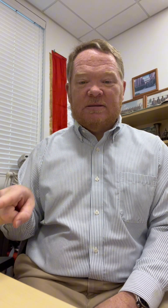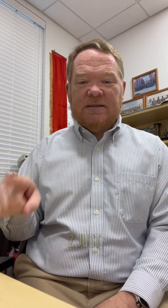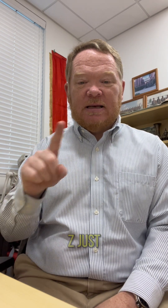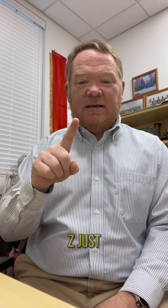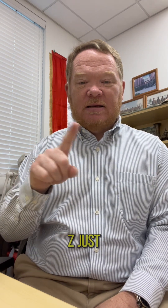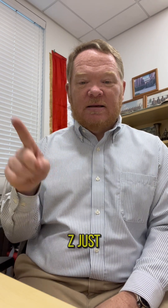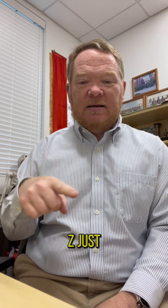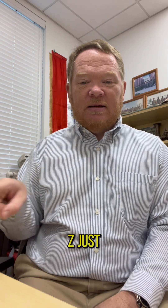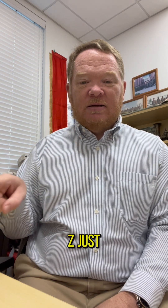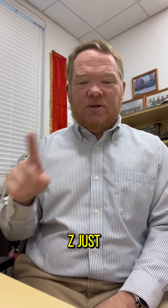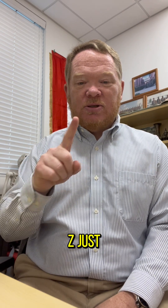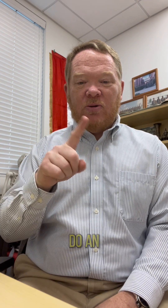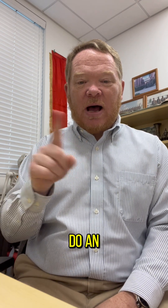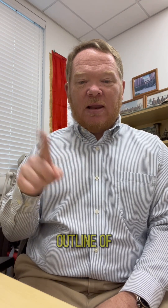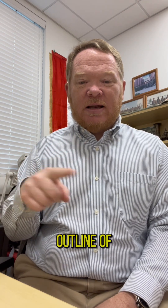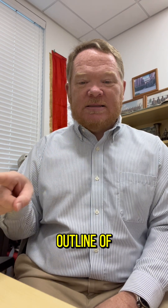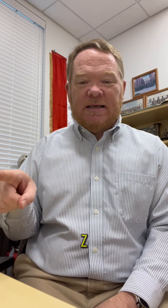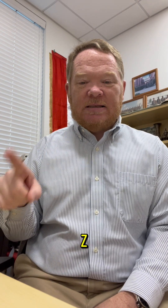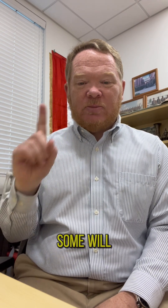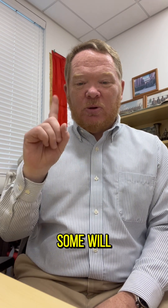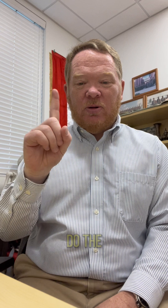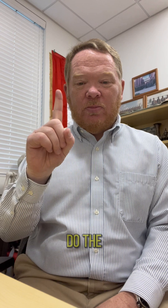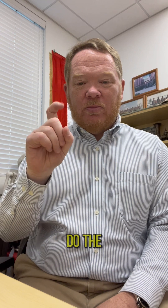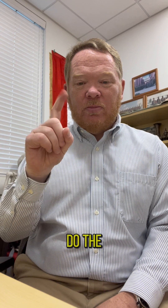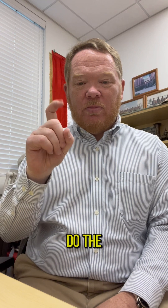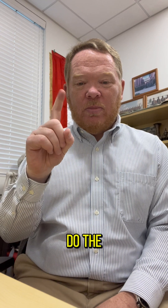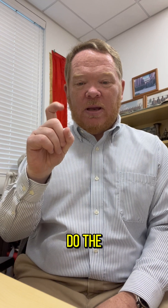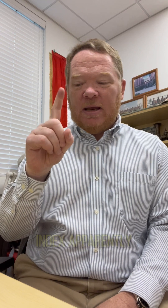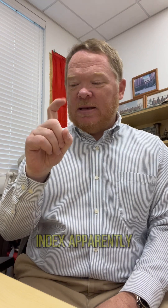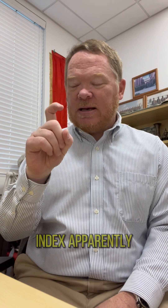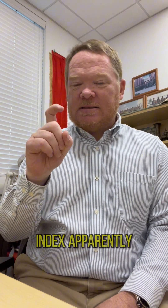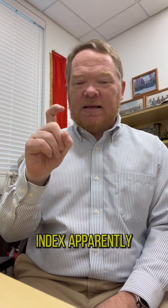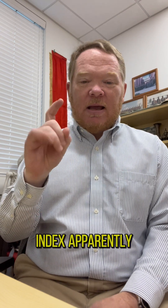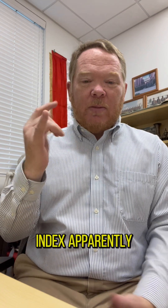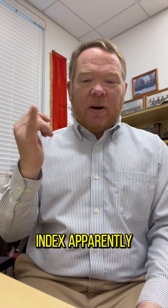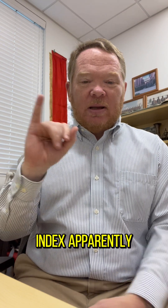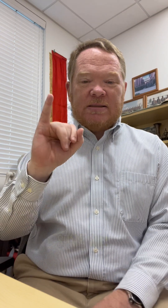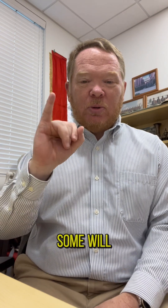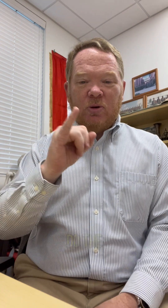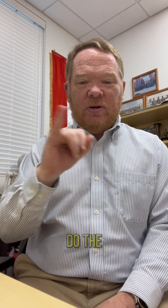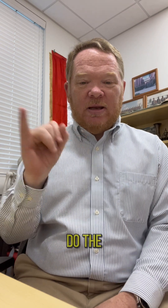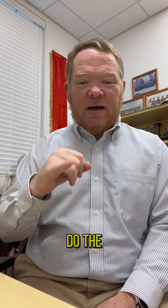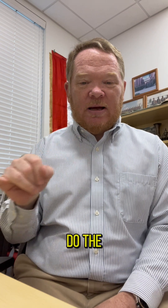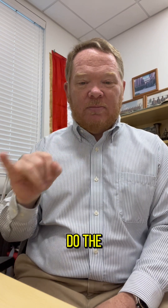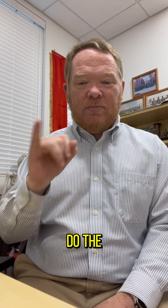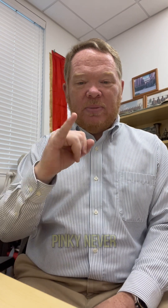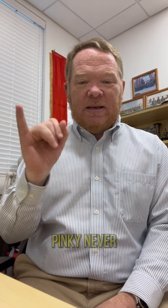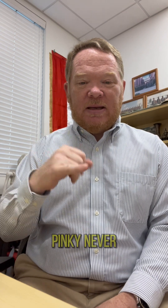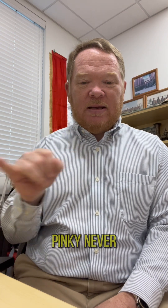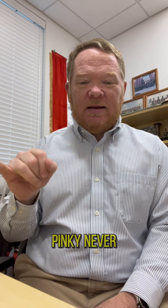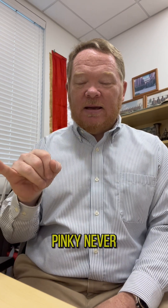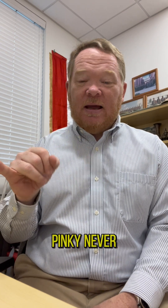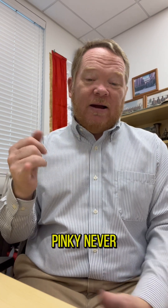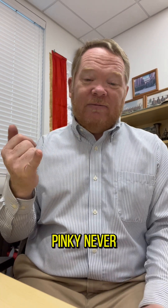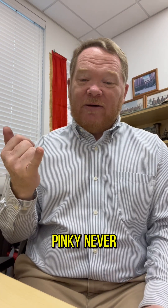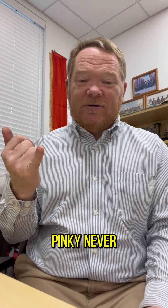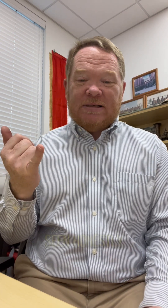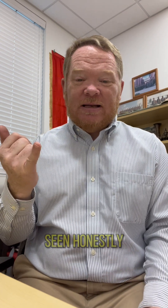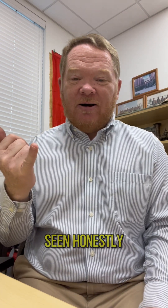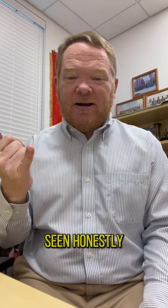Z. Just do an outline of Z. Some will do the index. Apparently some will do the pinky. I've never seen it, honestly.